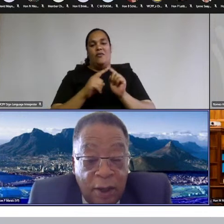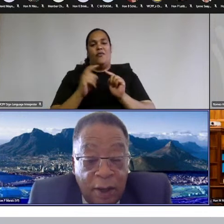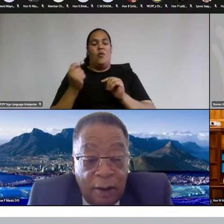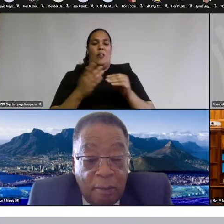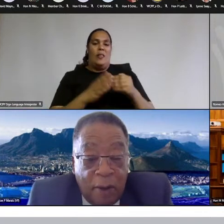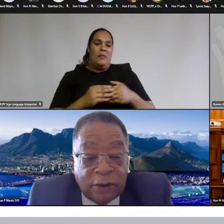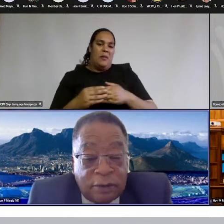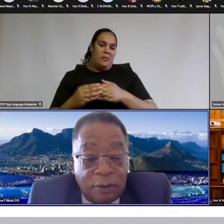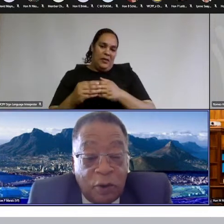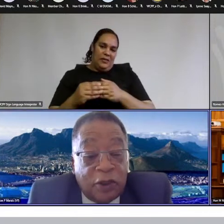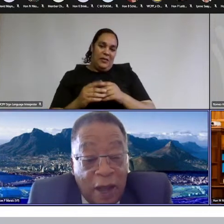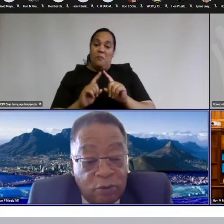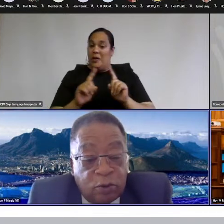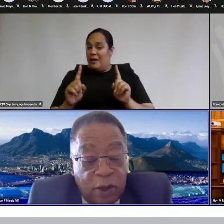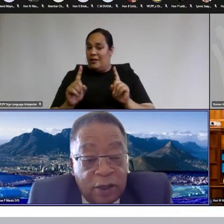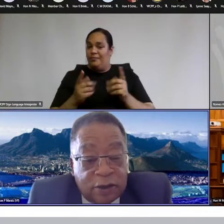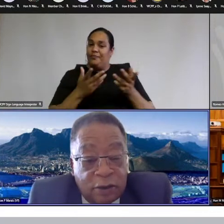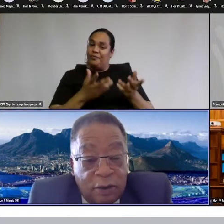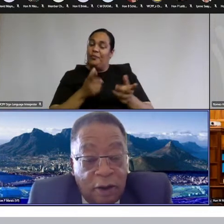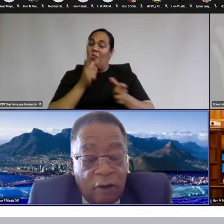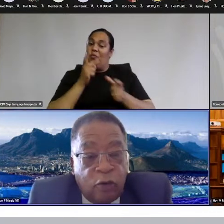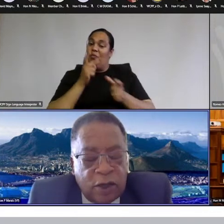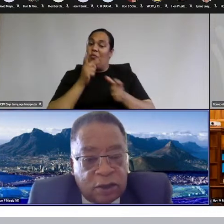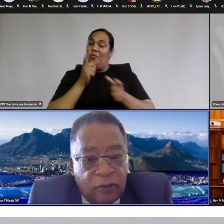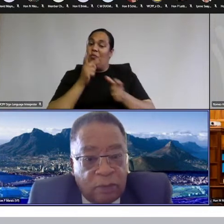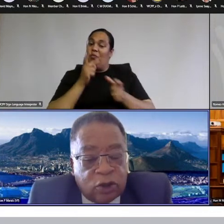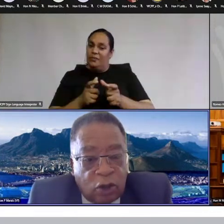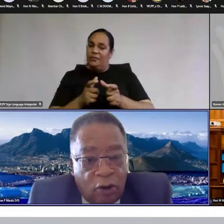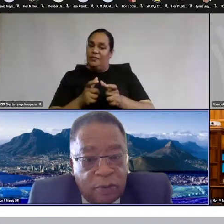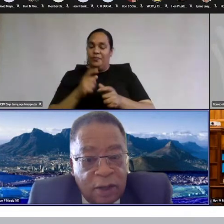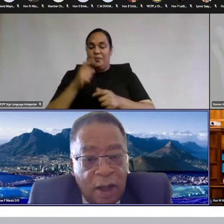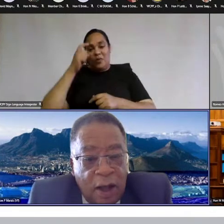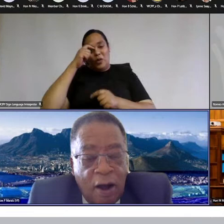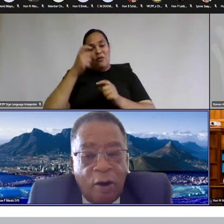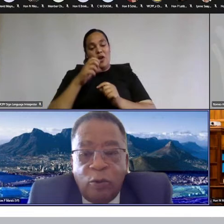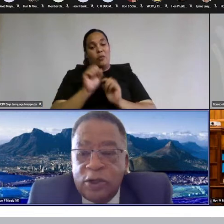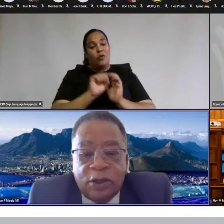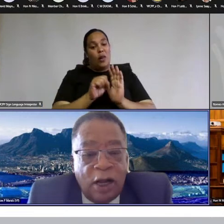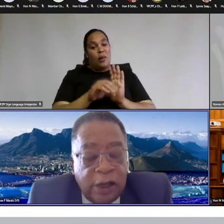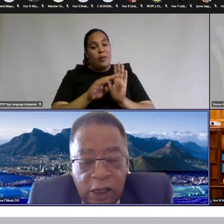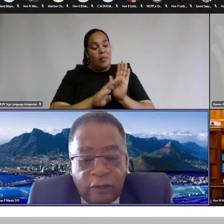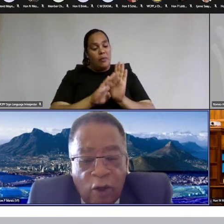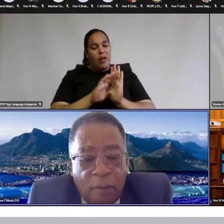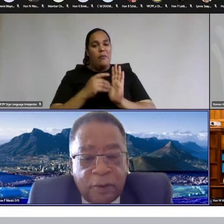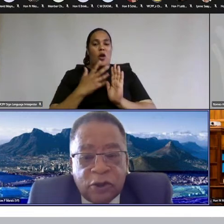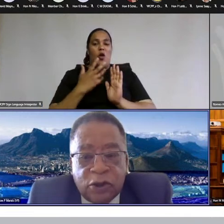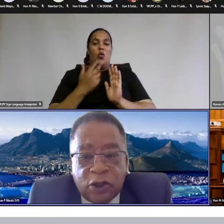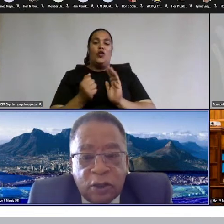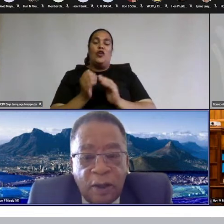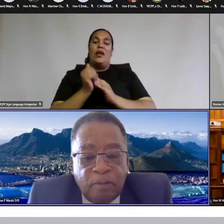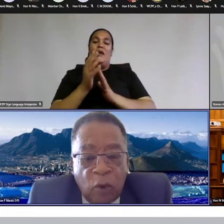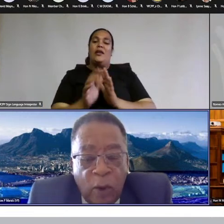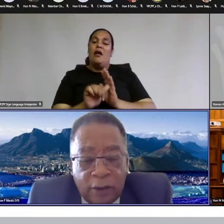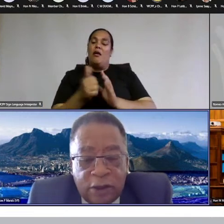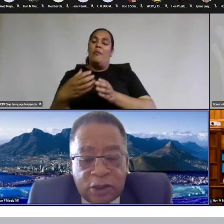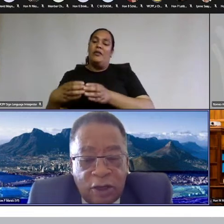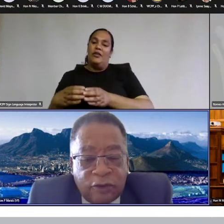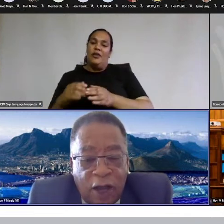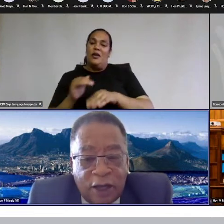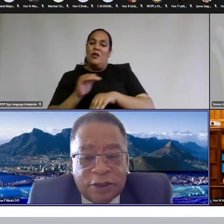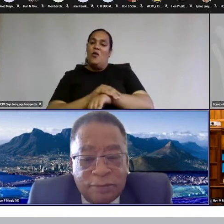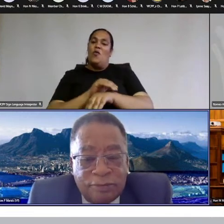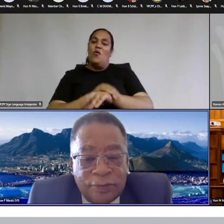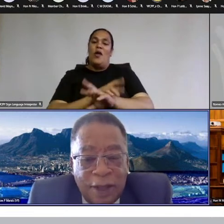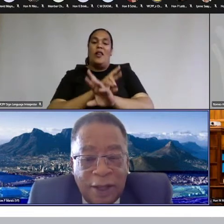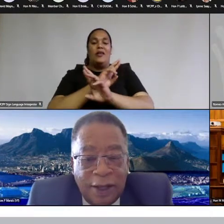members. But with those words of wisdom from Solomon, I wish the leader of the opposition